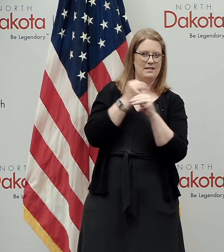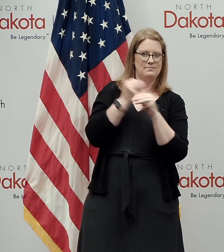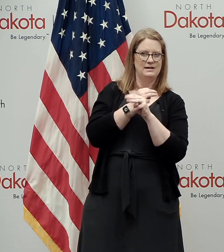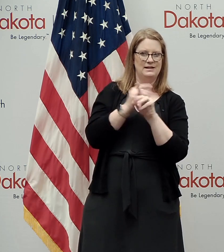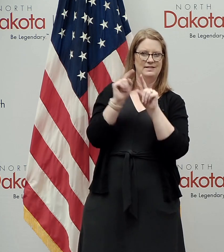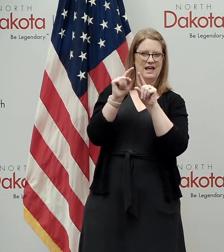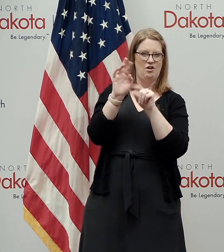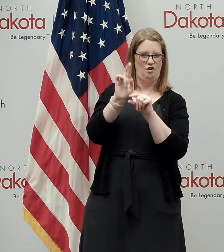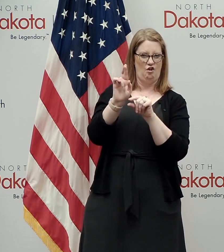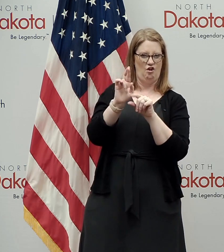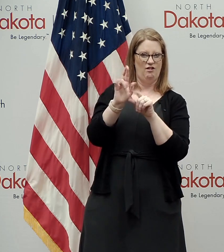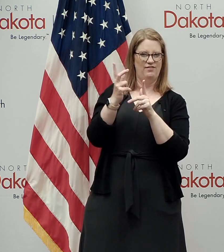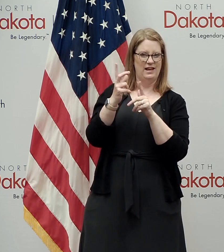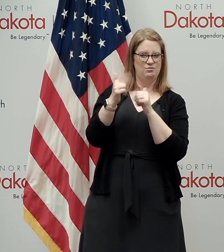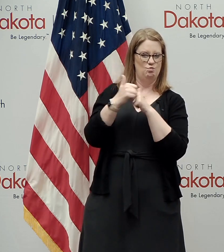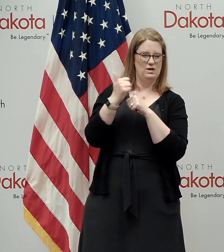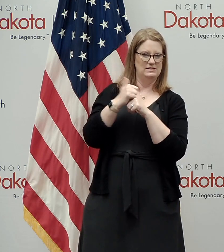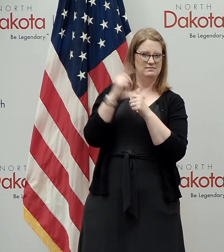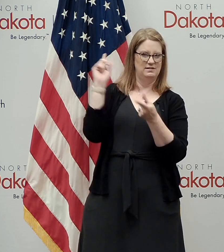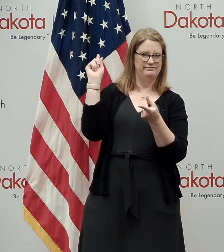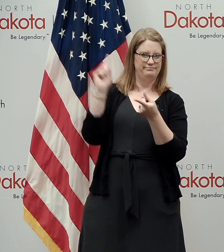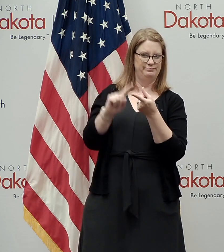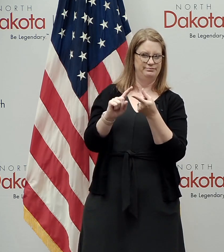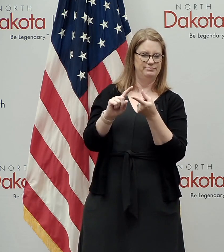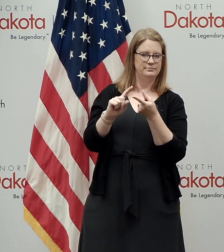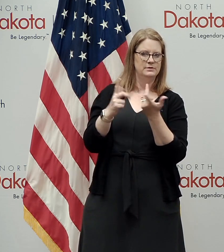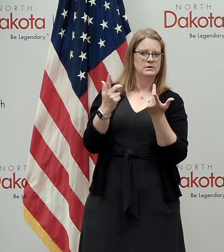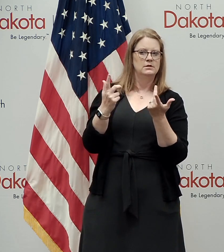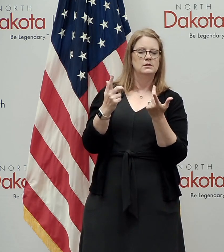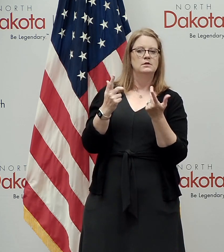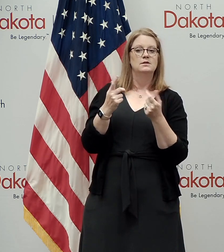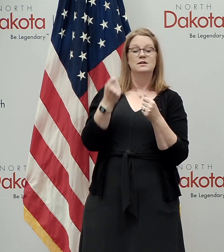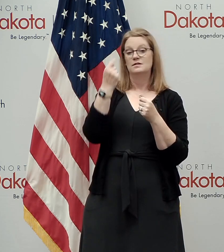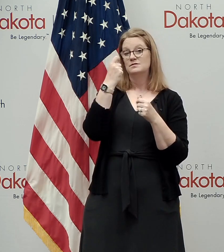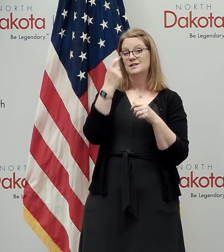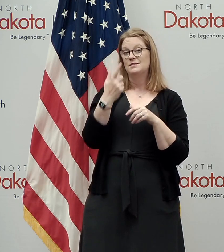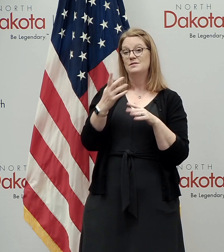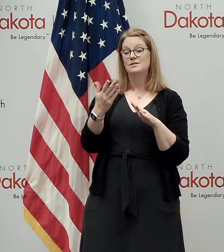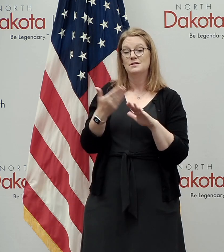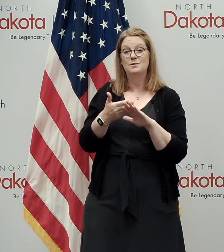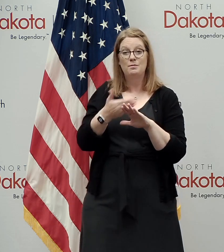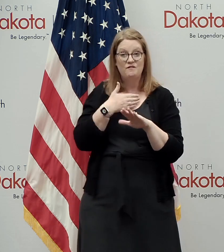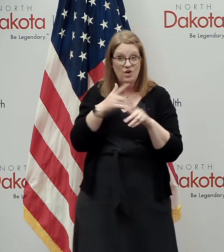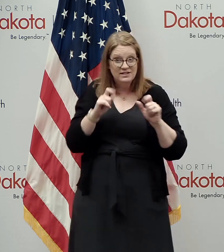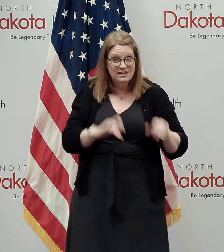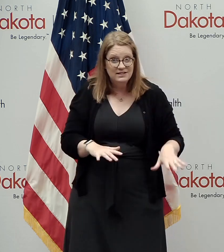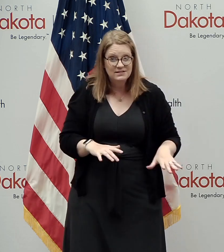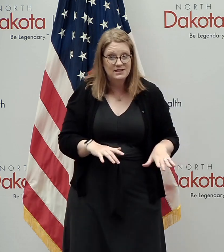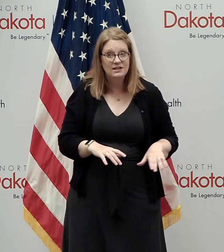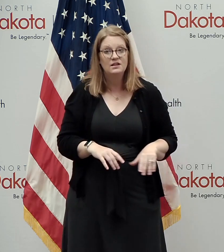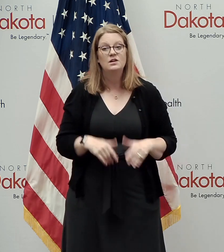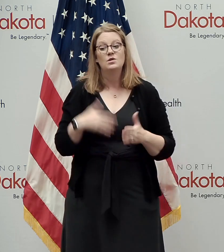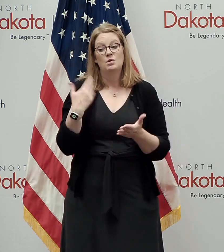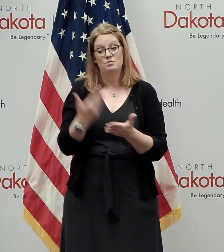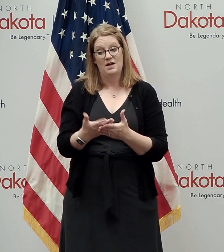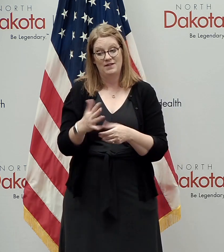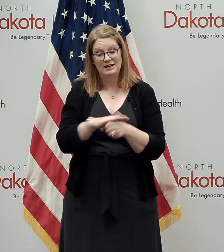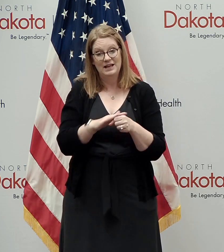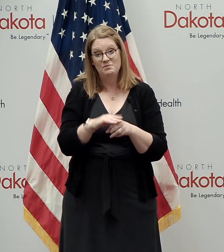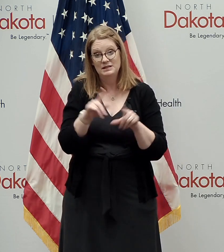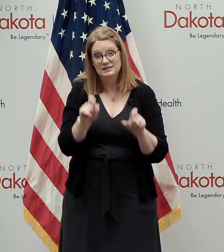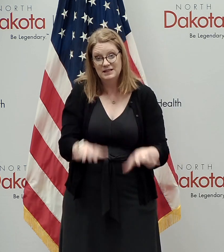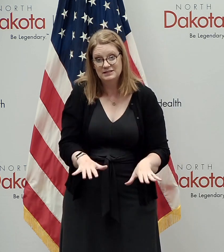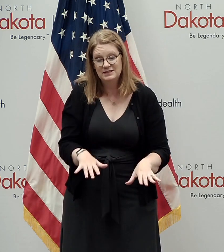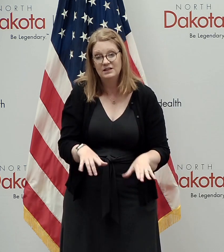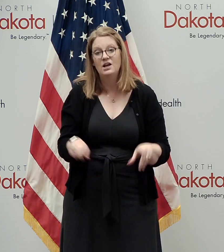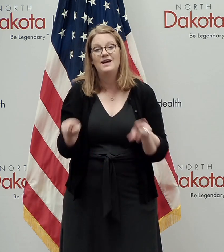down that R factor, and by having pre-testing and then testing when you're on campus, and then serial testing